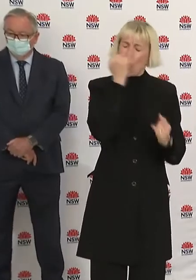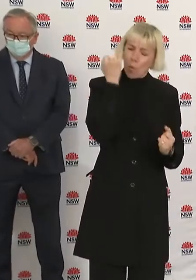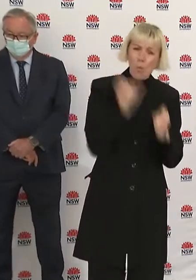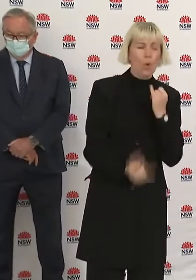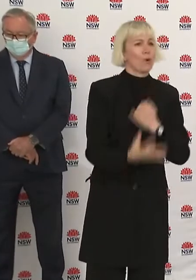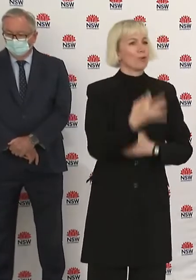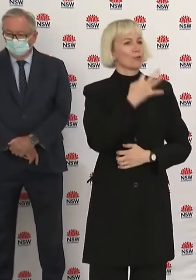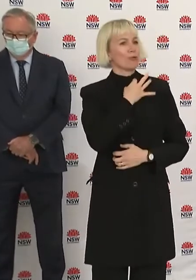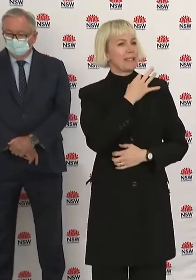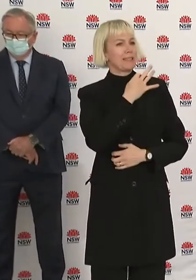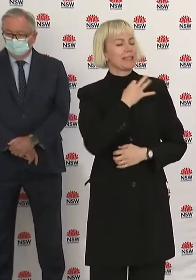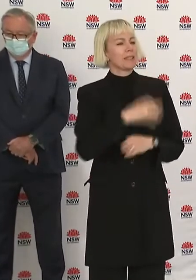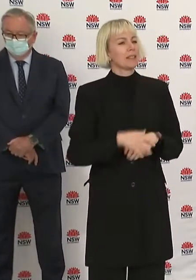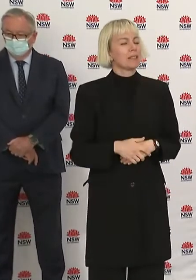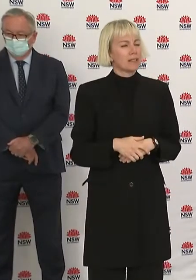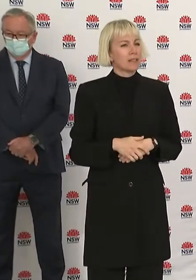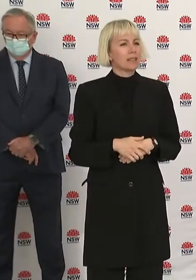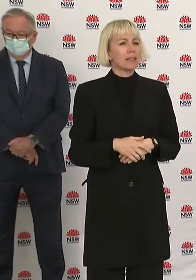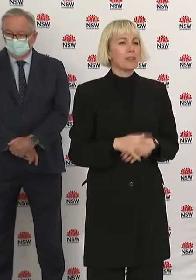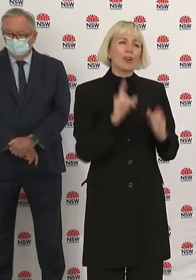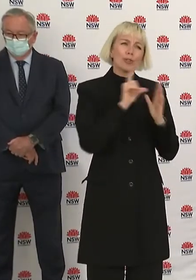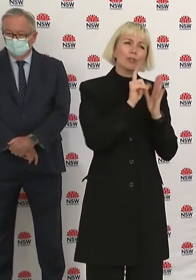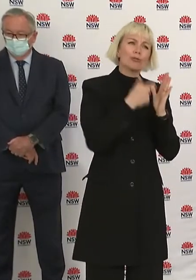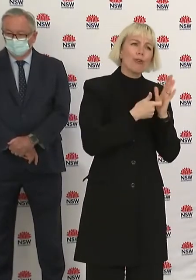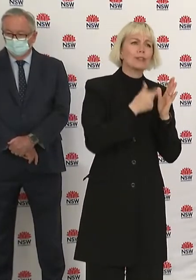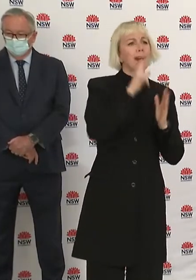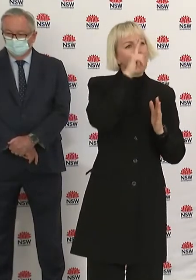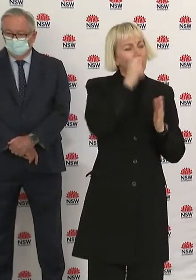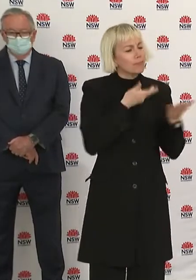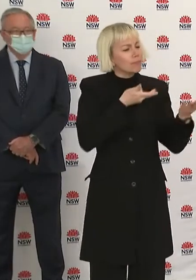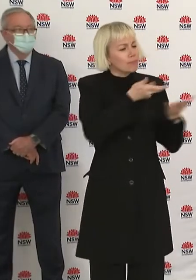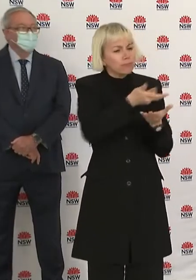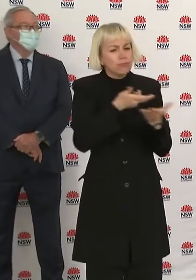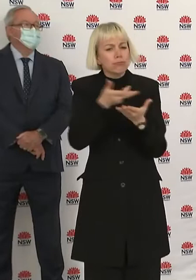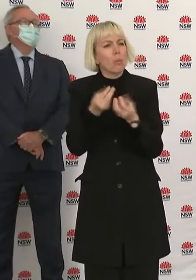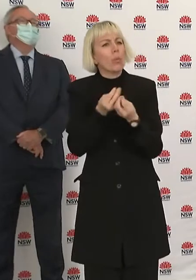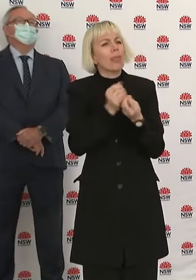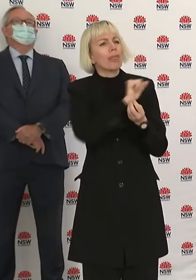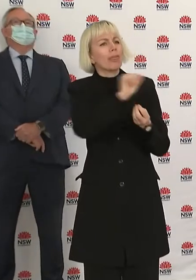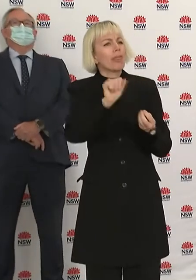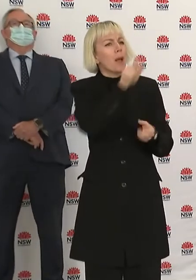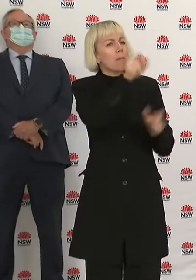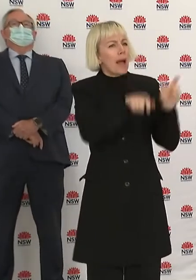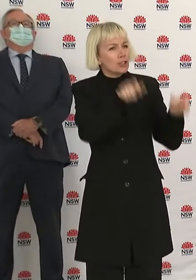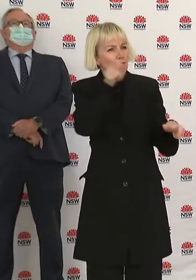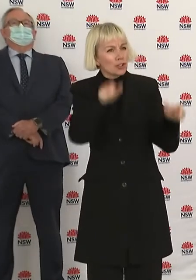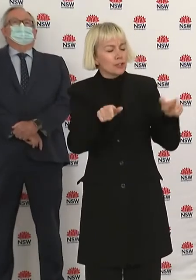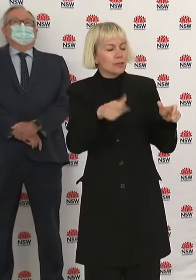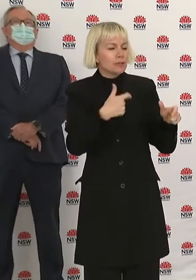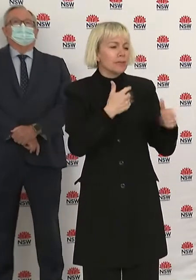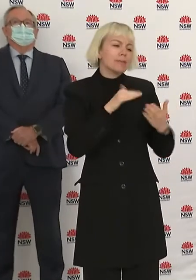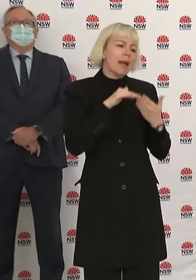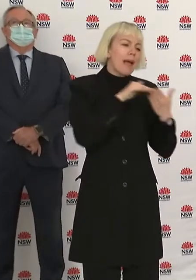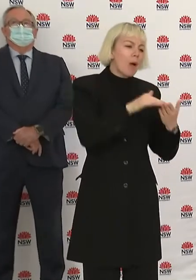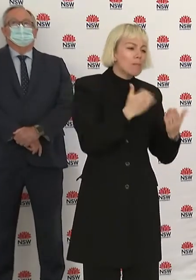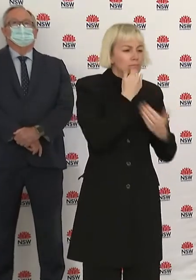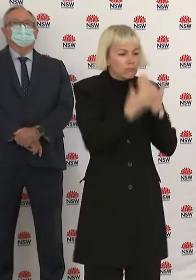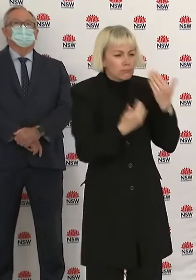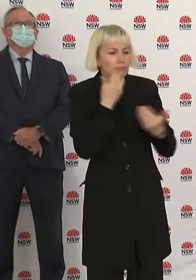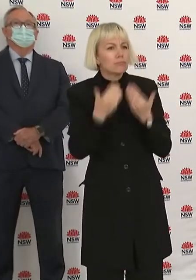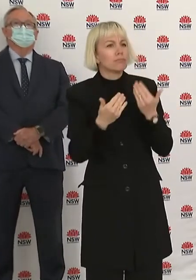respected, and they can take on risk, the risk of the very small risk of an adverse